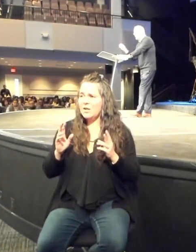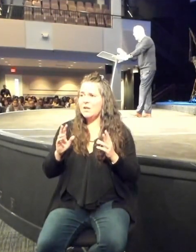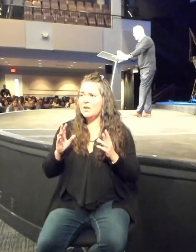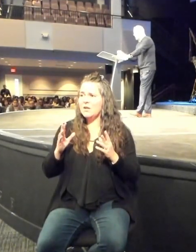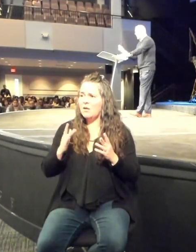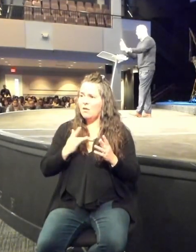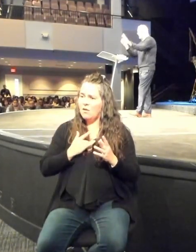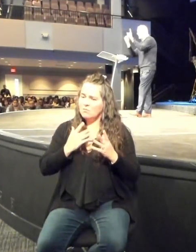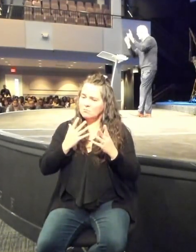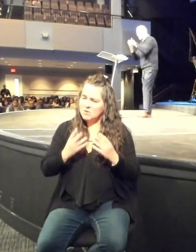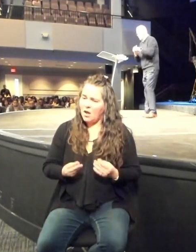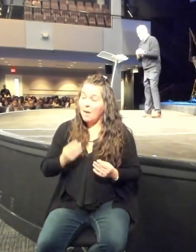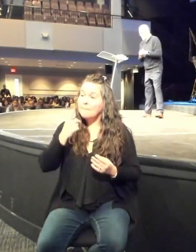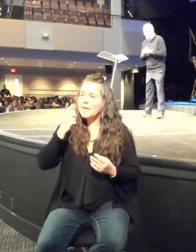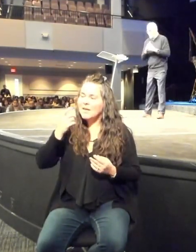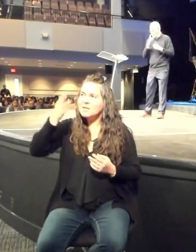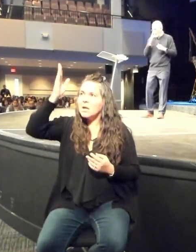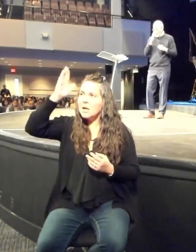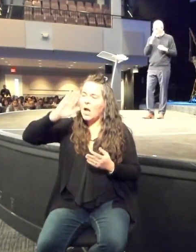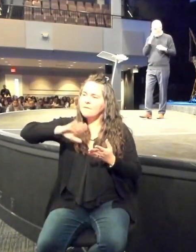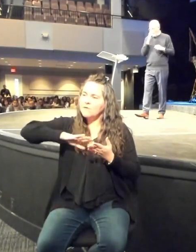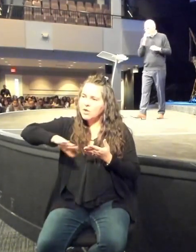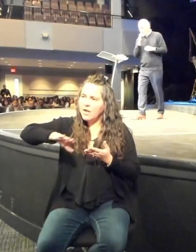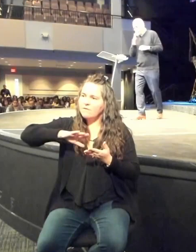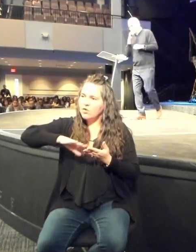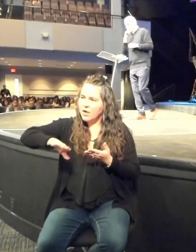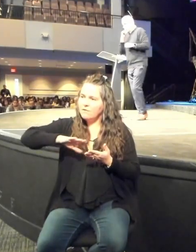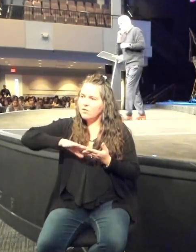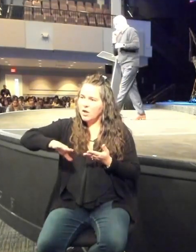his failures. Let me prove this to you.